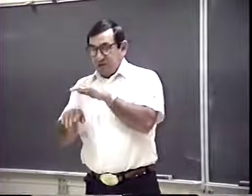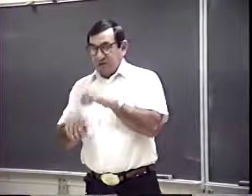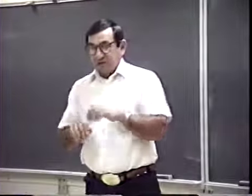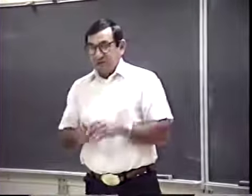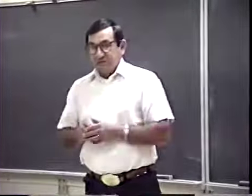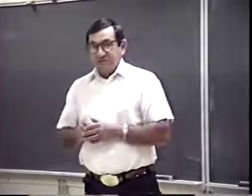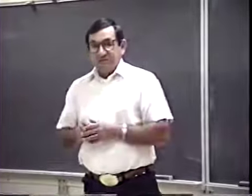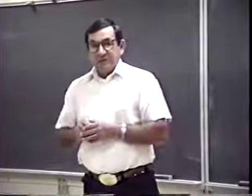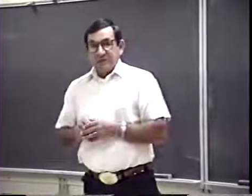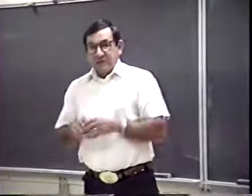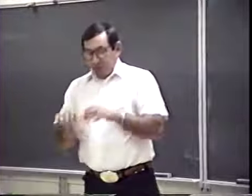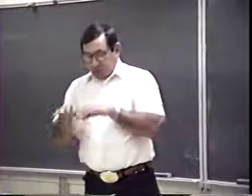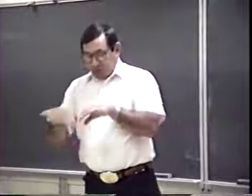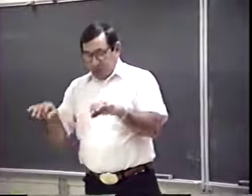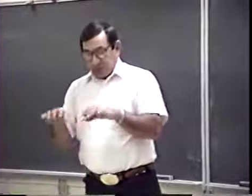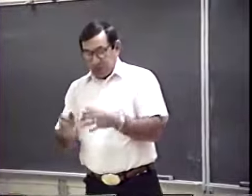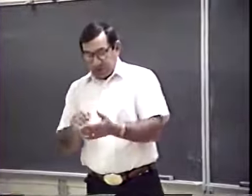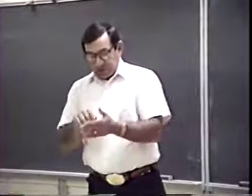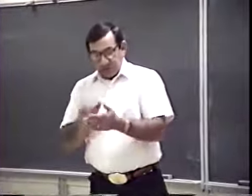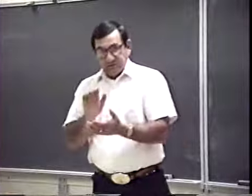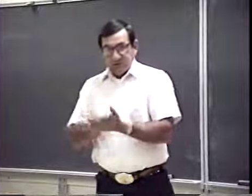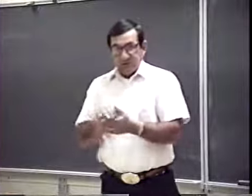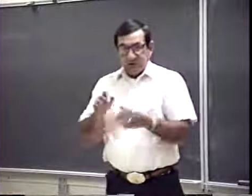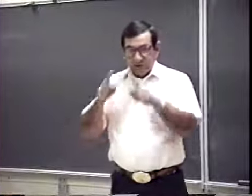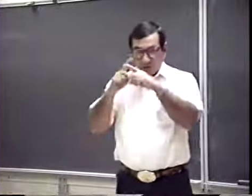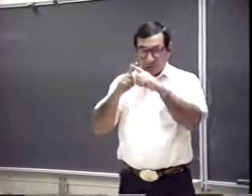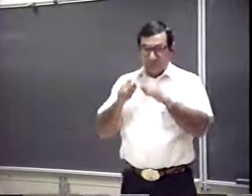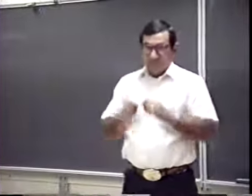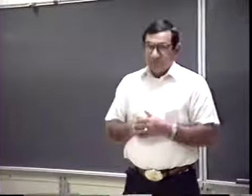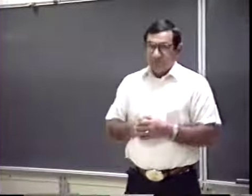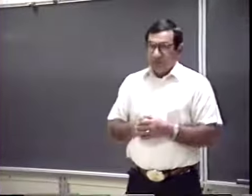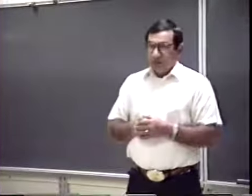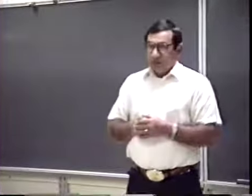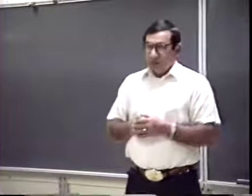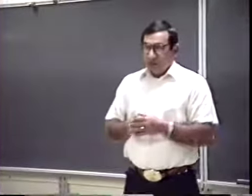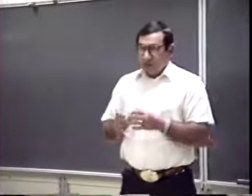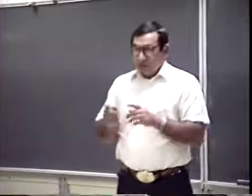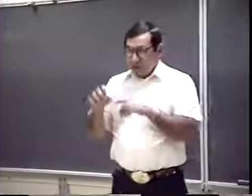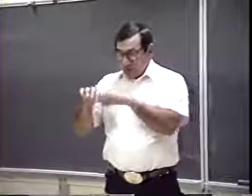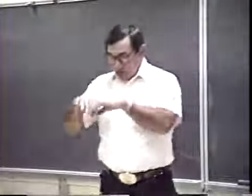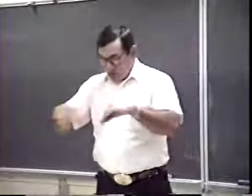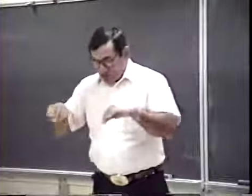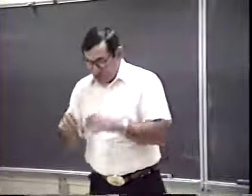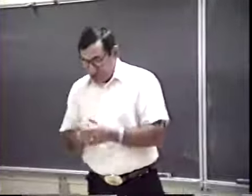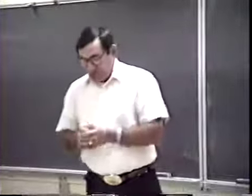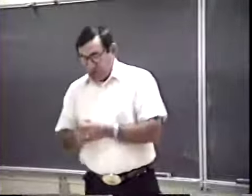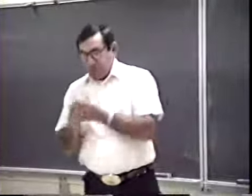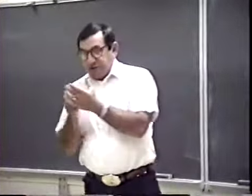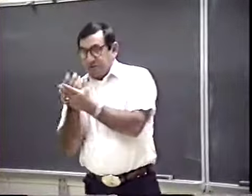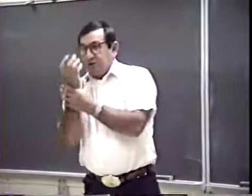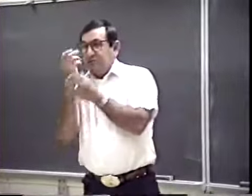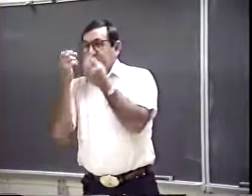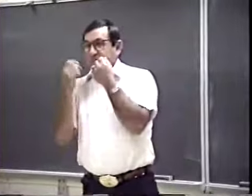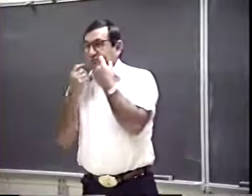lives. Help the beaver build his home. Inside that home, you'll find a plum